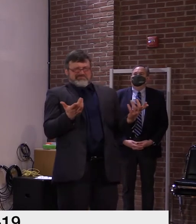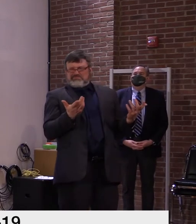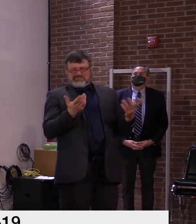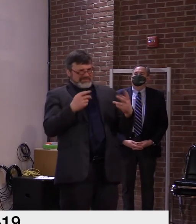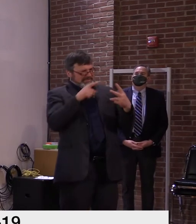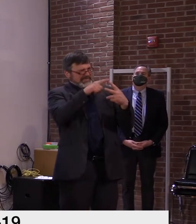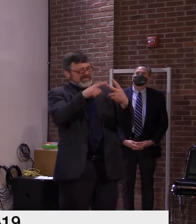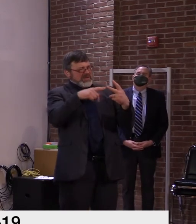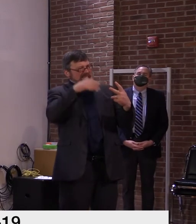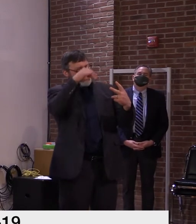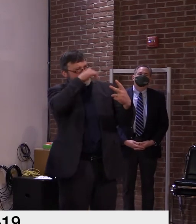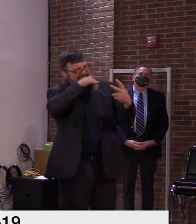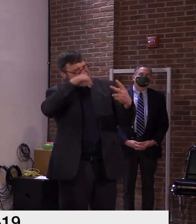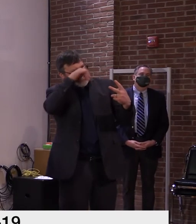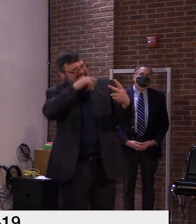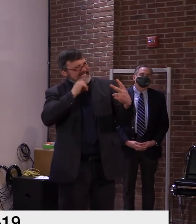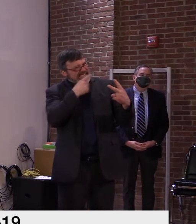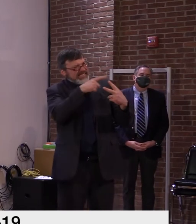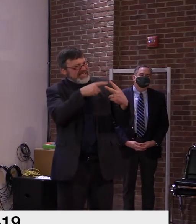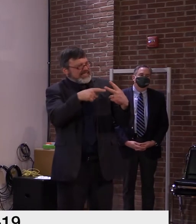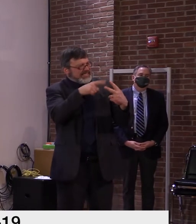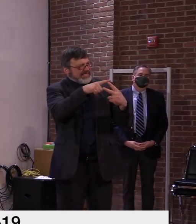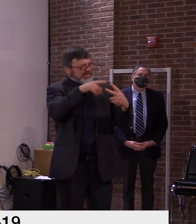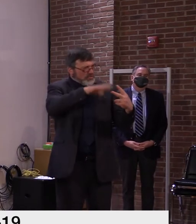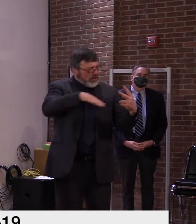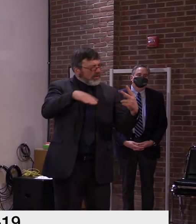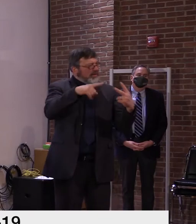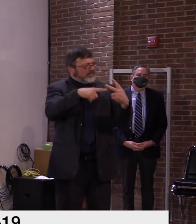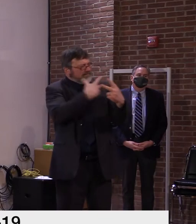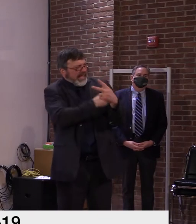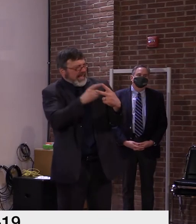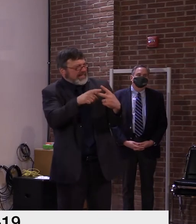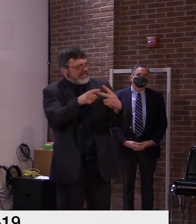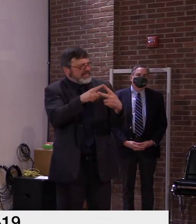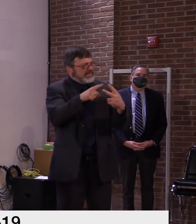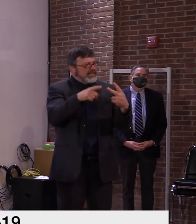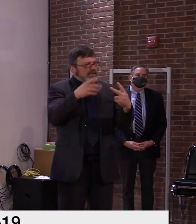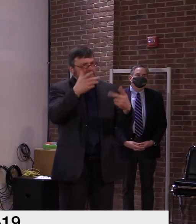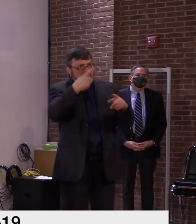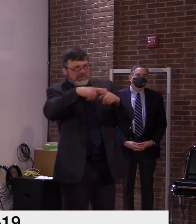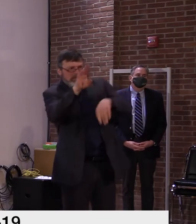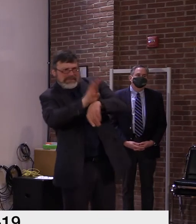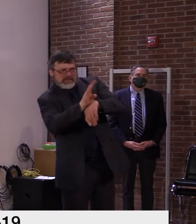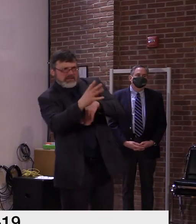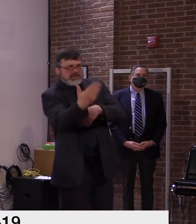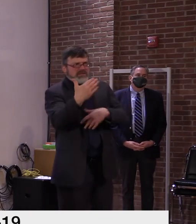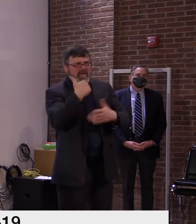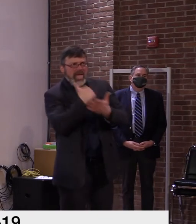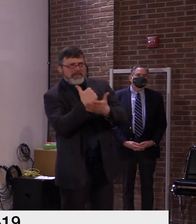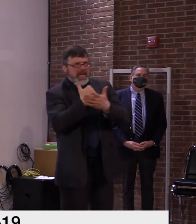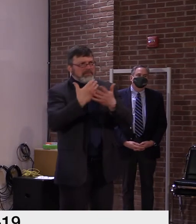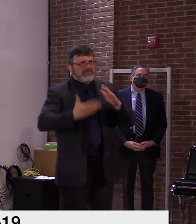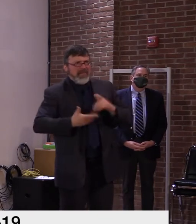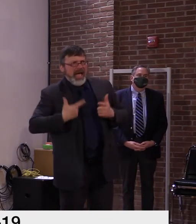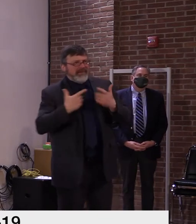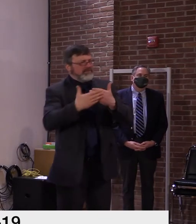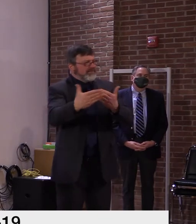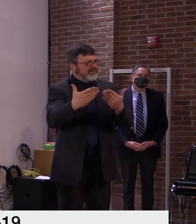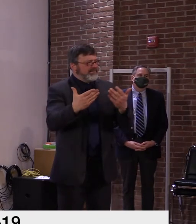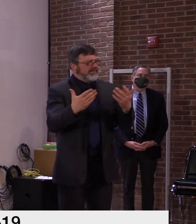and I certainly have a lot of appreciation for what they're going through as a former business owner